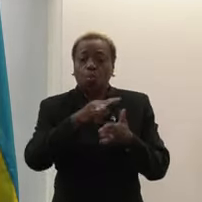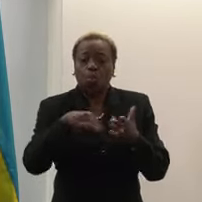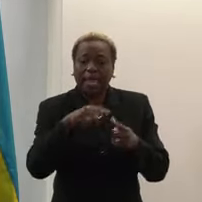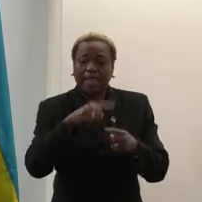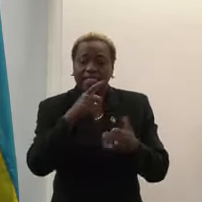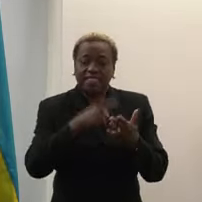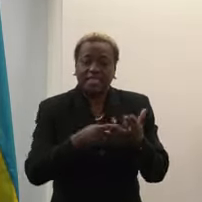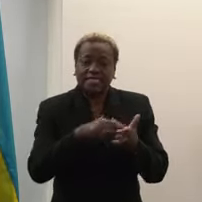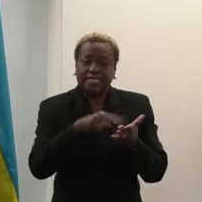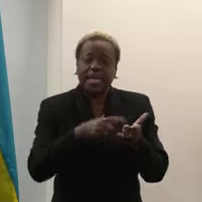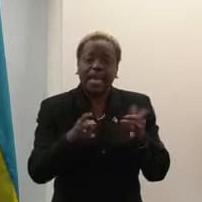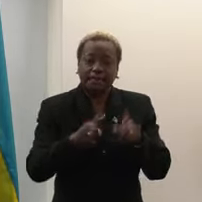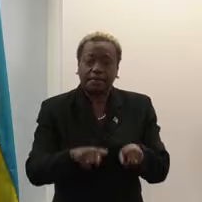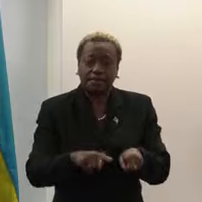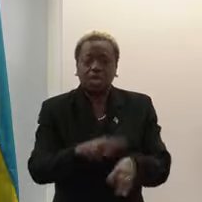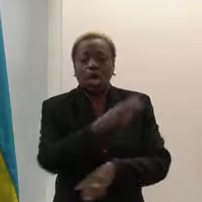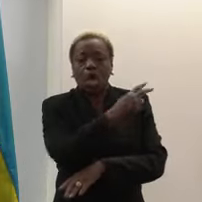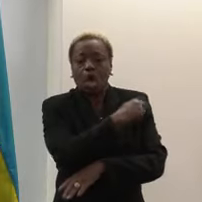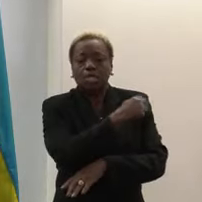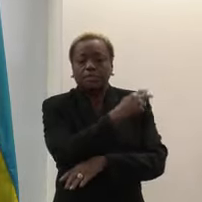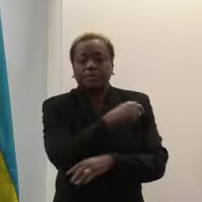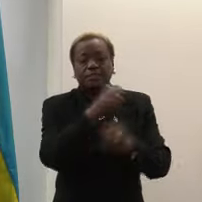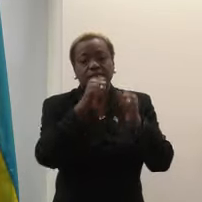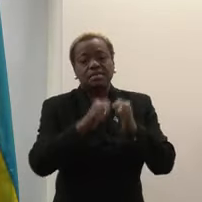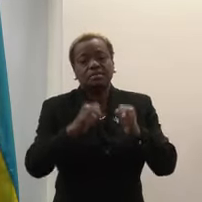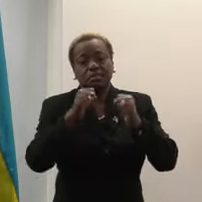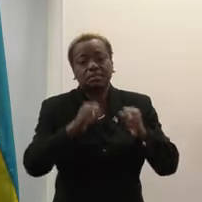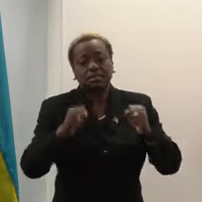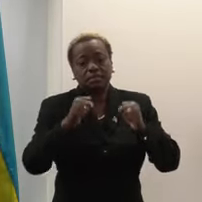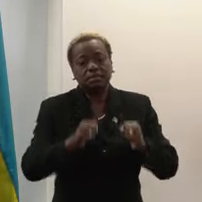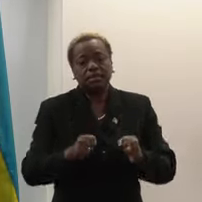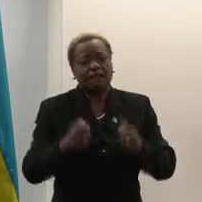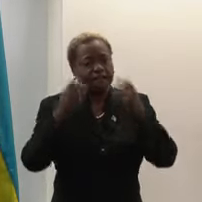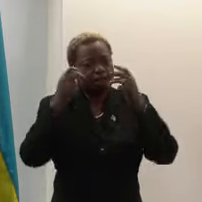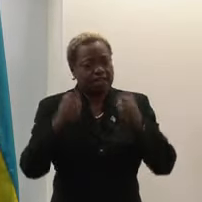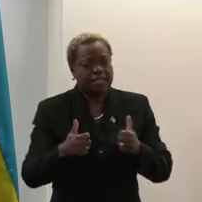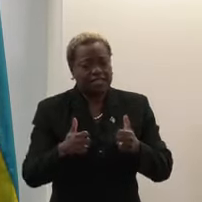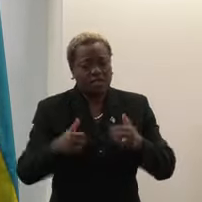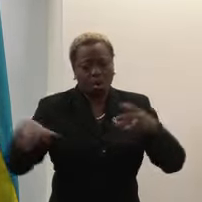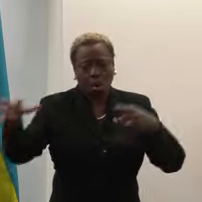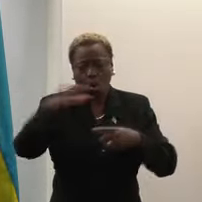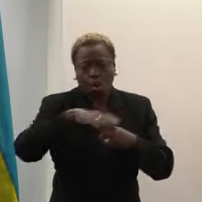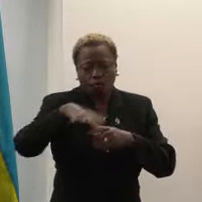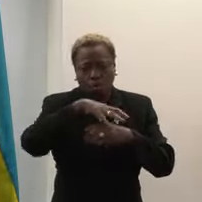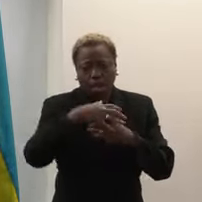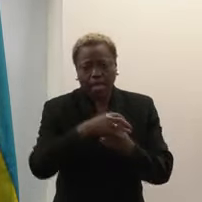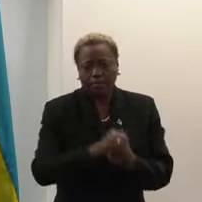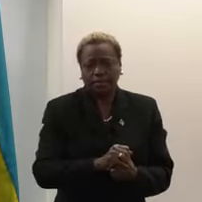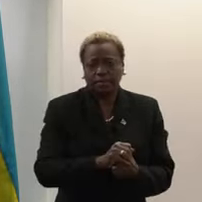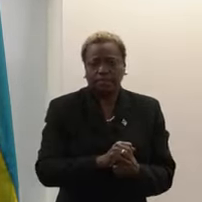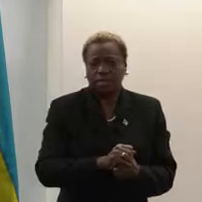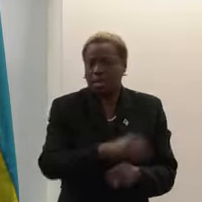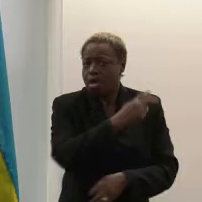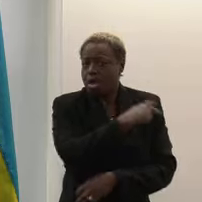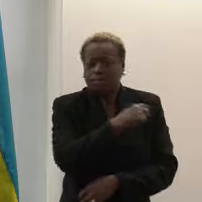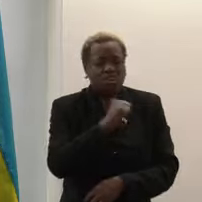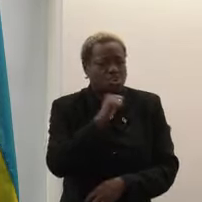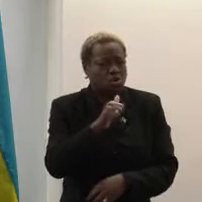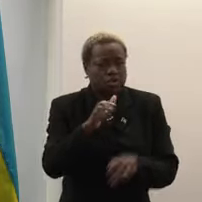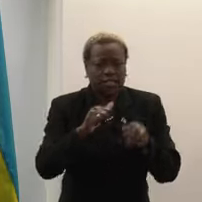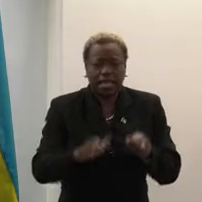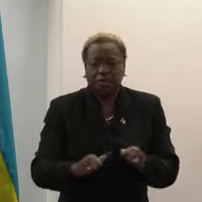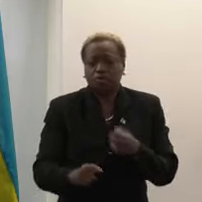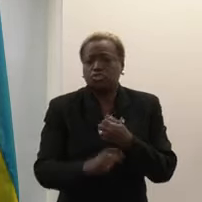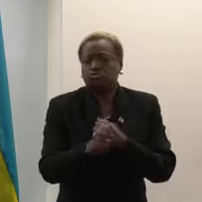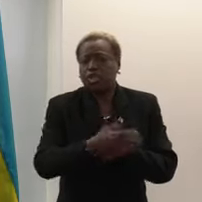happens, hospital systems are quickly overwhelmed. Hospitals are not able to treat